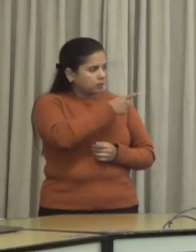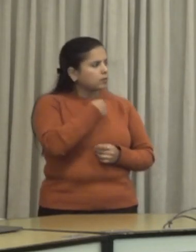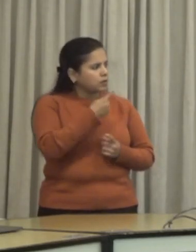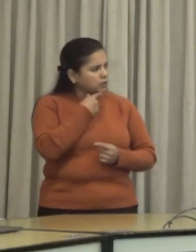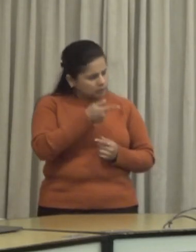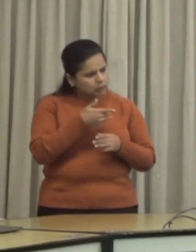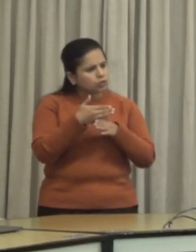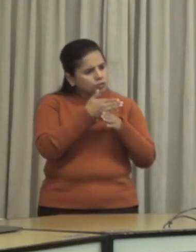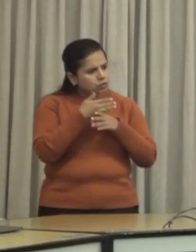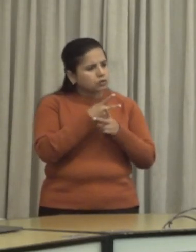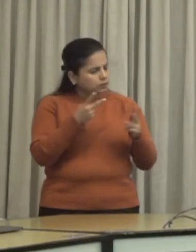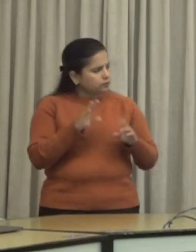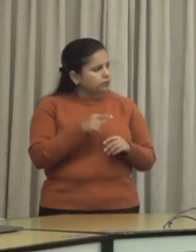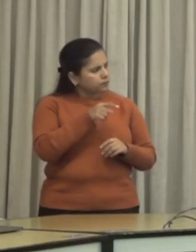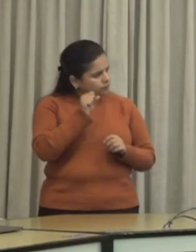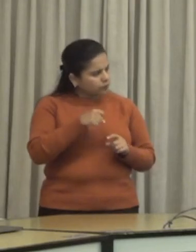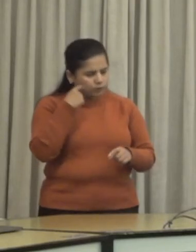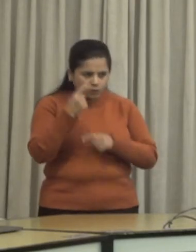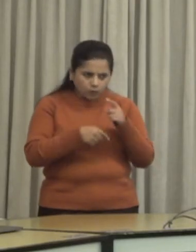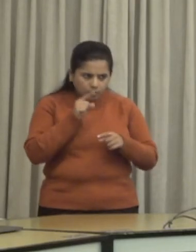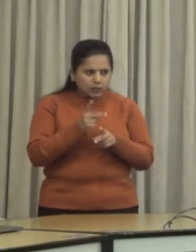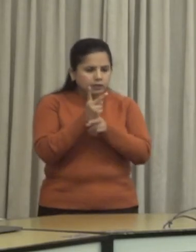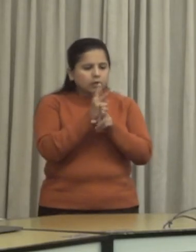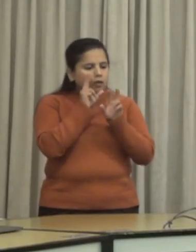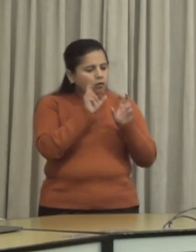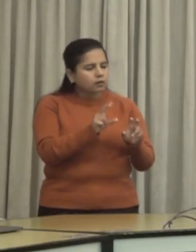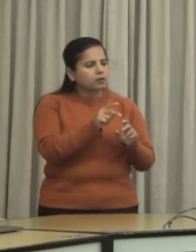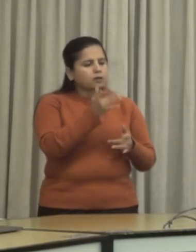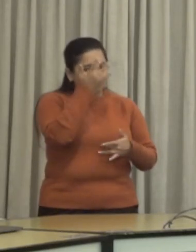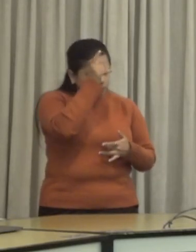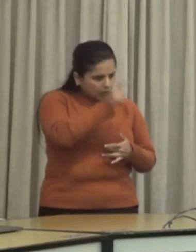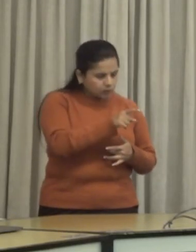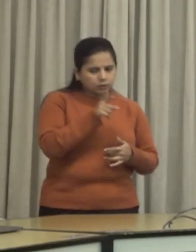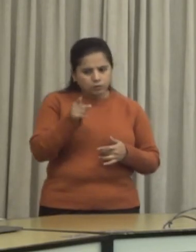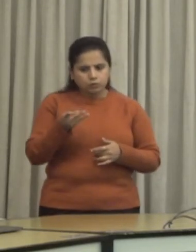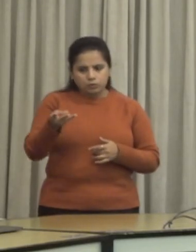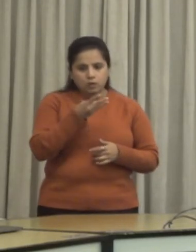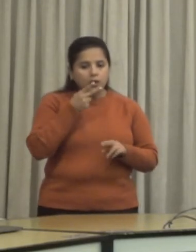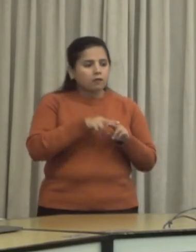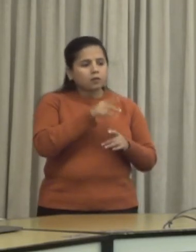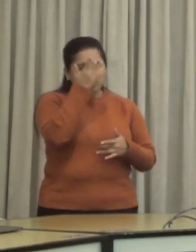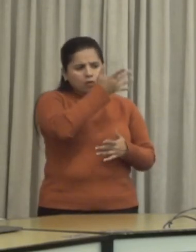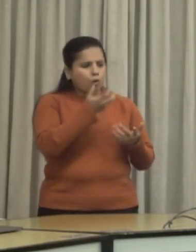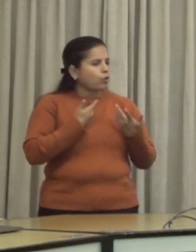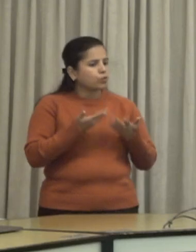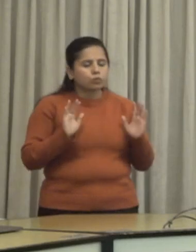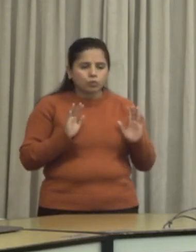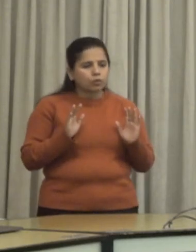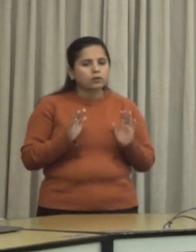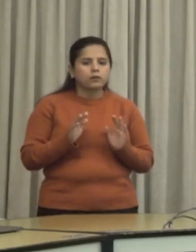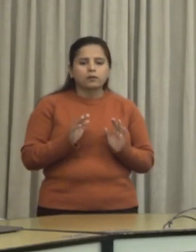talking about shared decision making. It should be always with the caregivers, patient and you. But if the patient doesn't want,